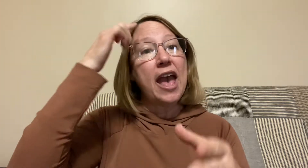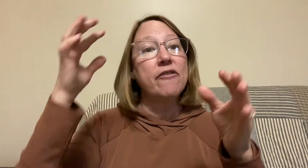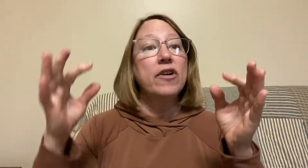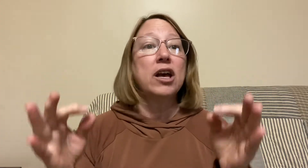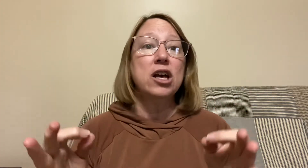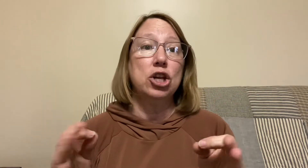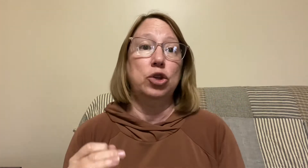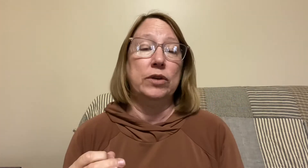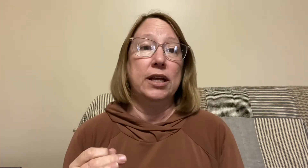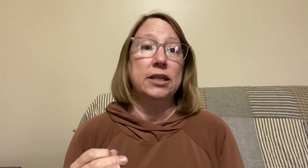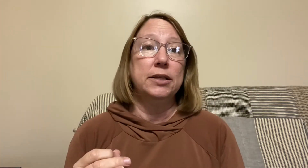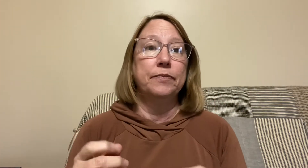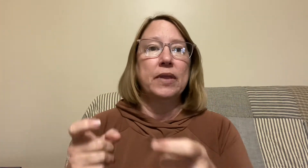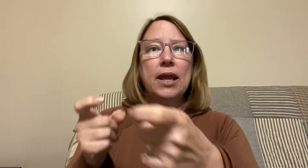She was punished